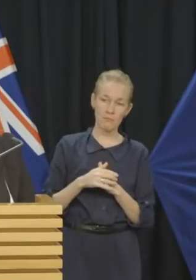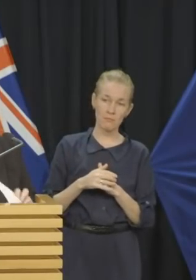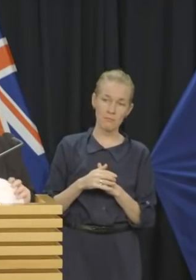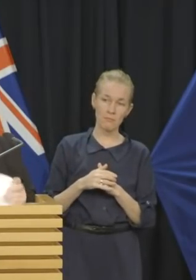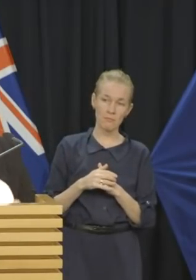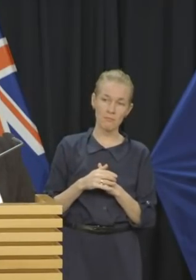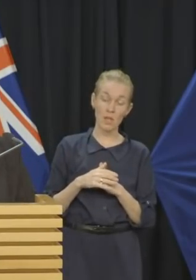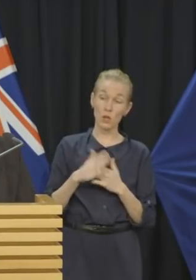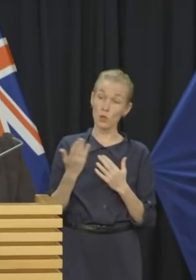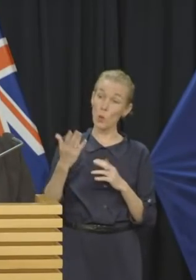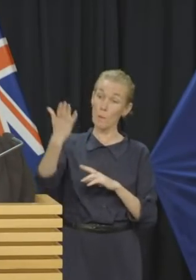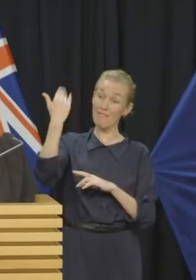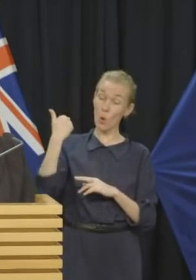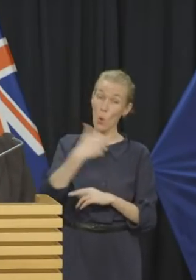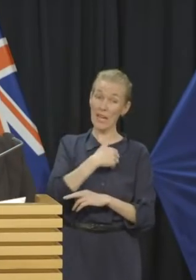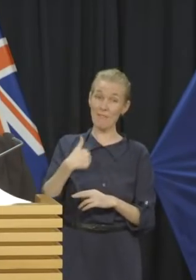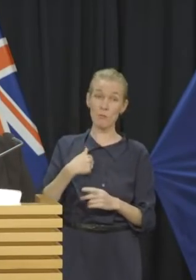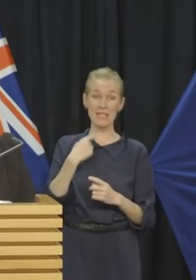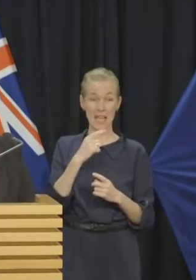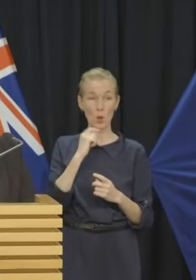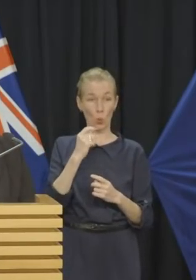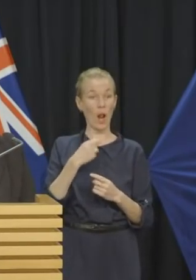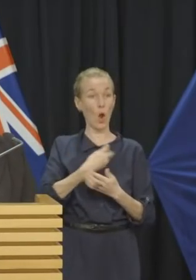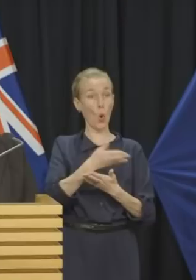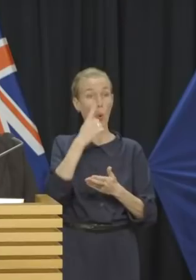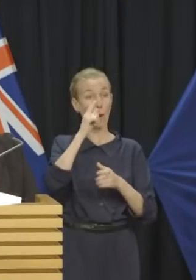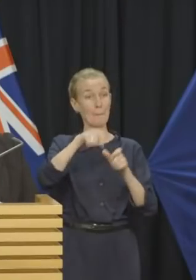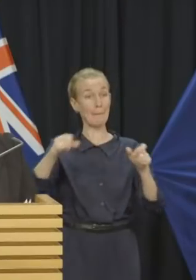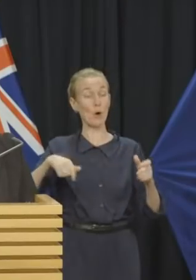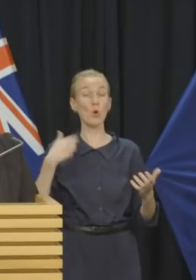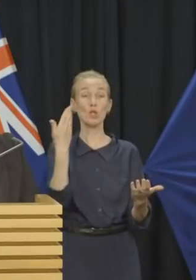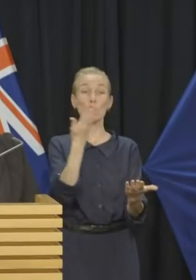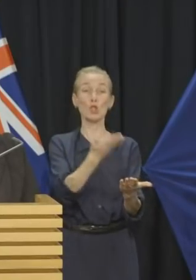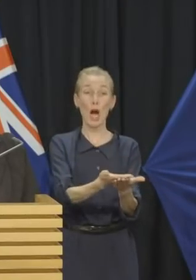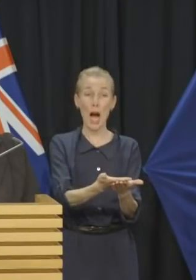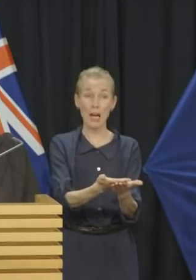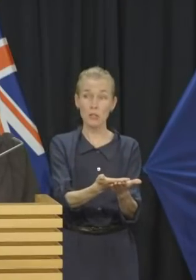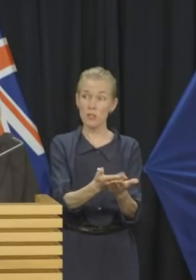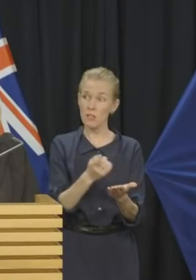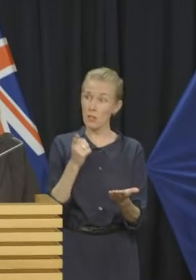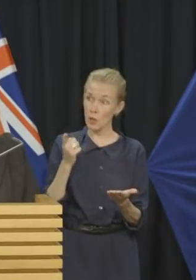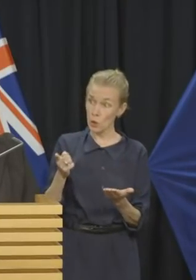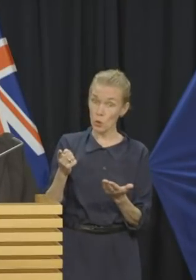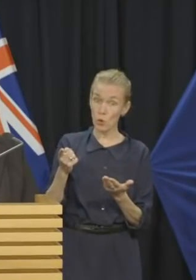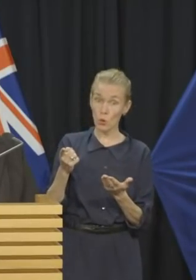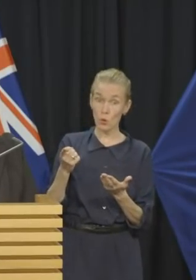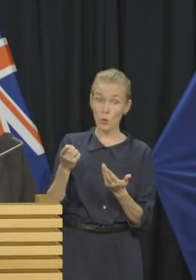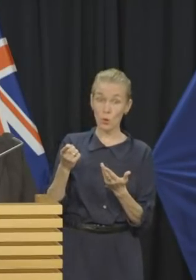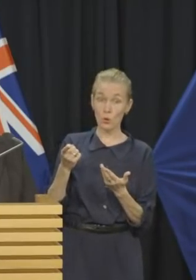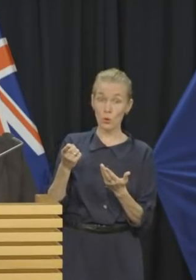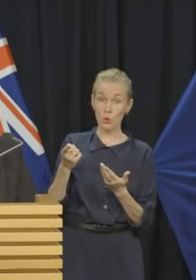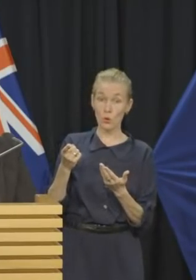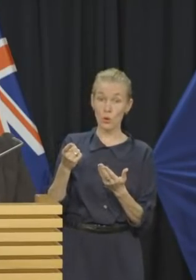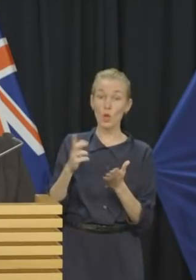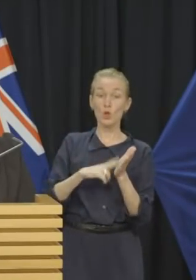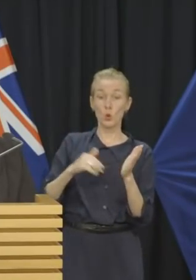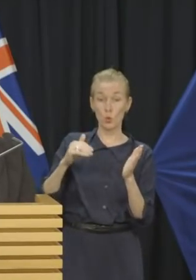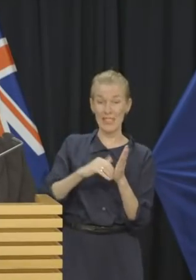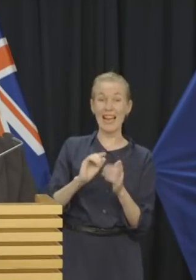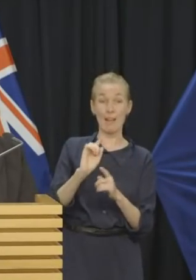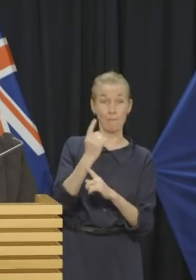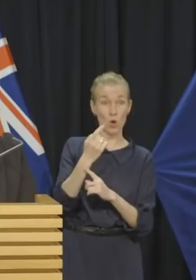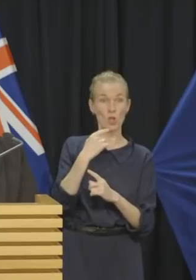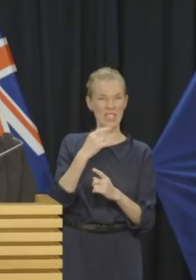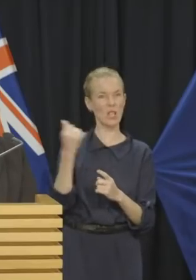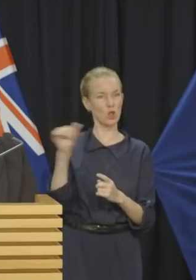that you sought, would you have ground to do that? Look, in terms of the legal advice, and we worked through